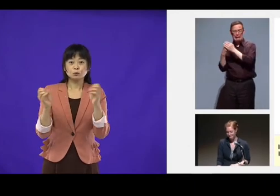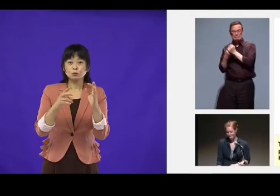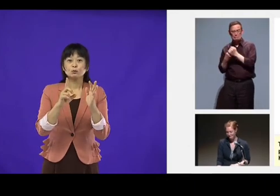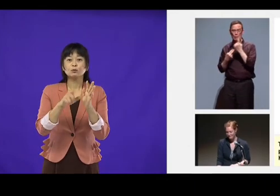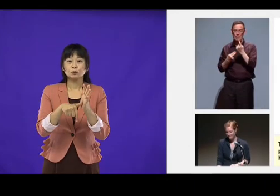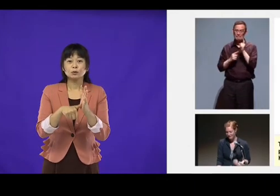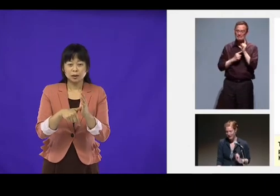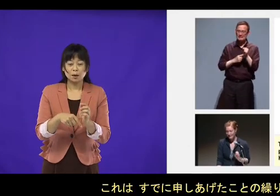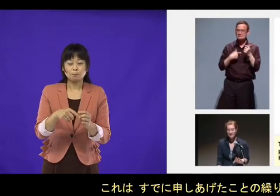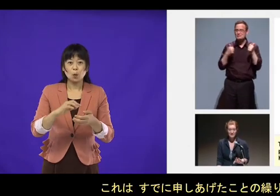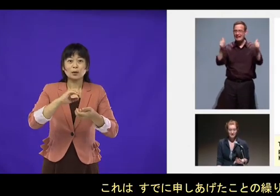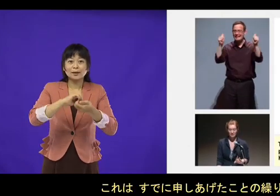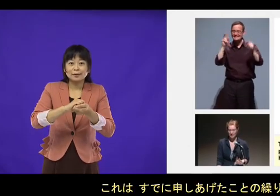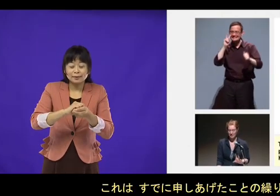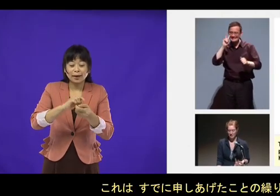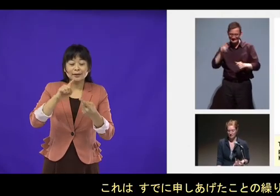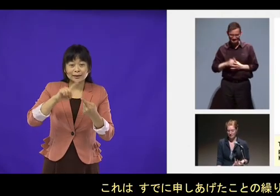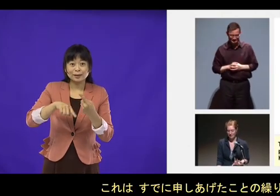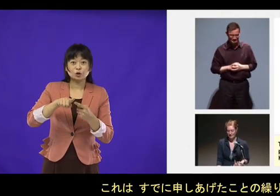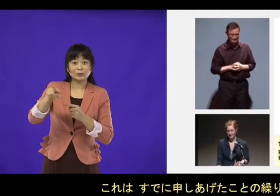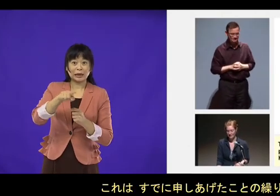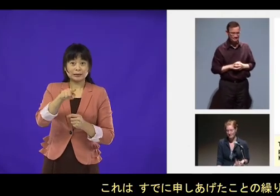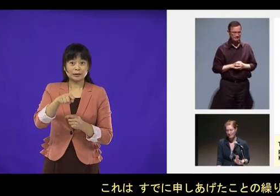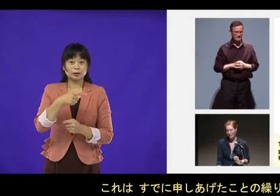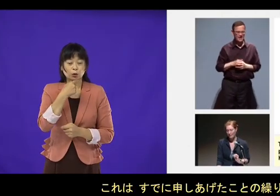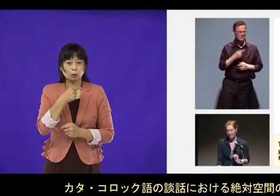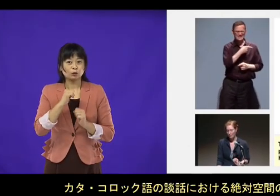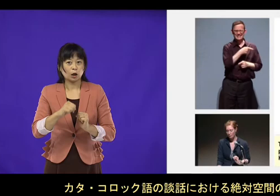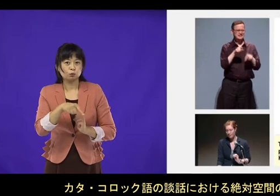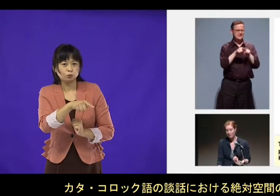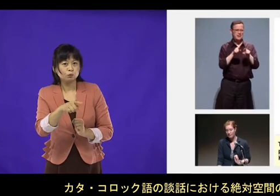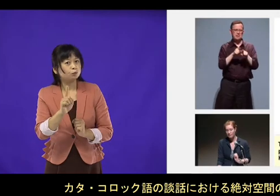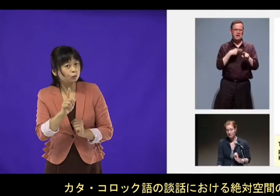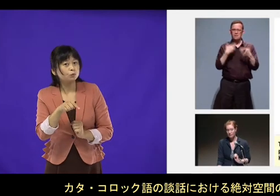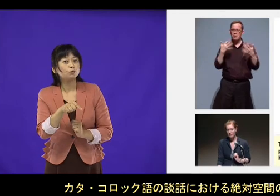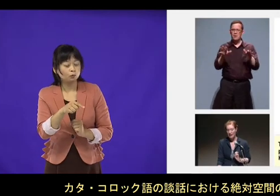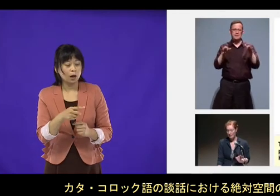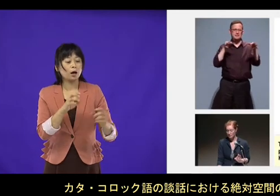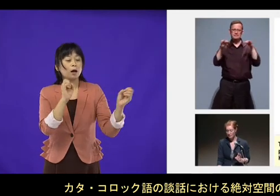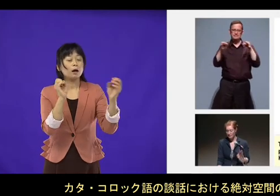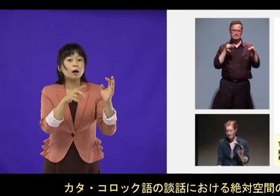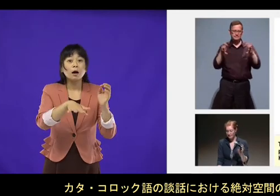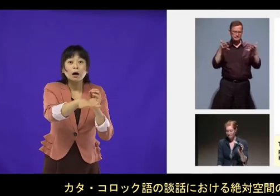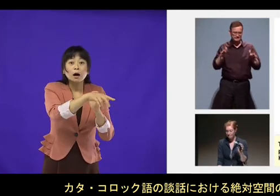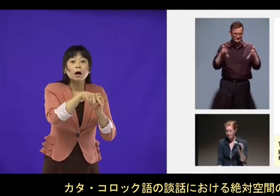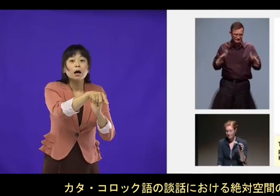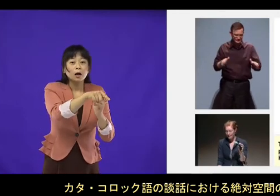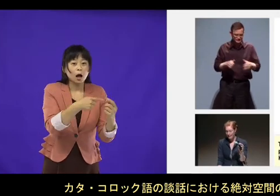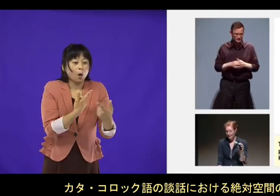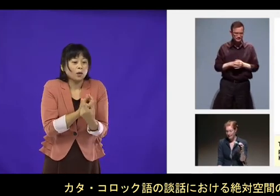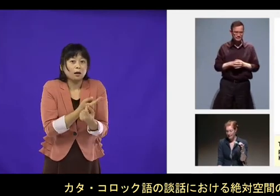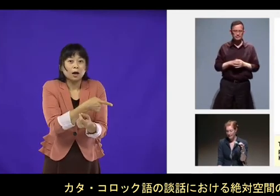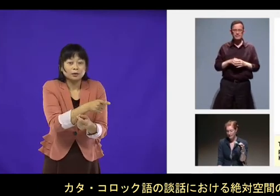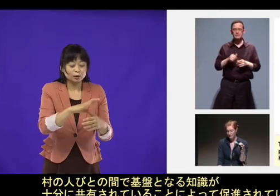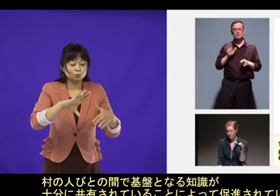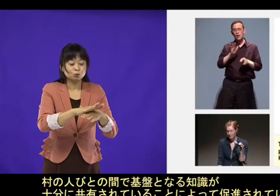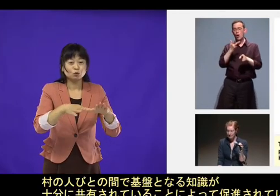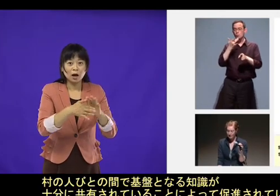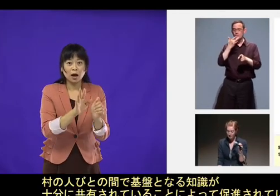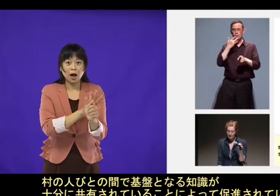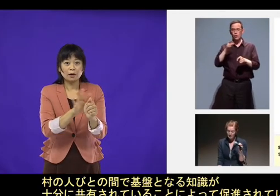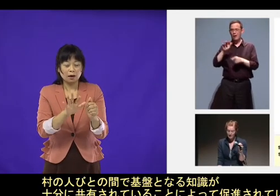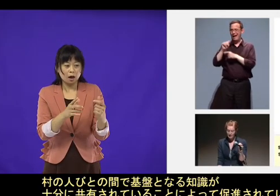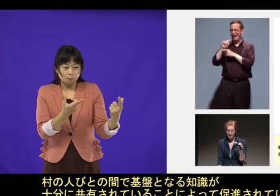And this is just a repetition of what I said. So the preference for absolute pointing in